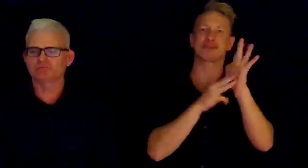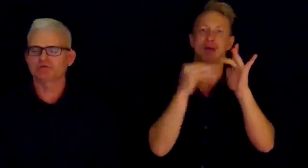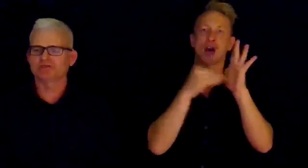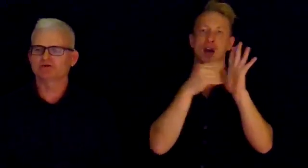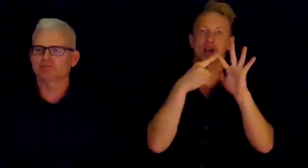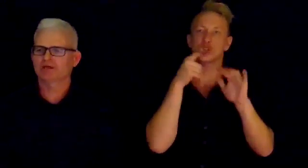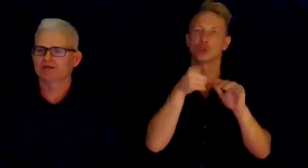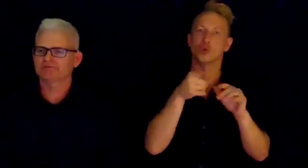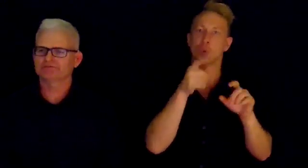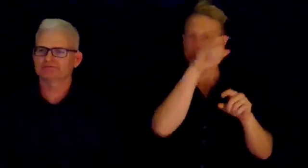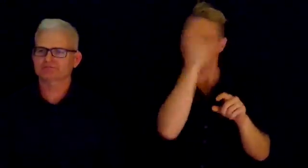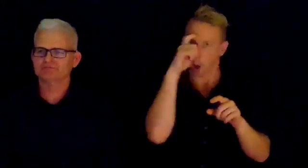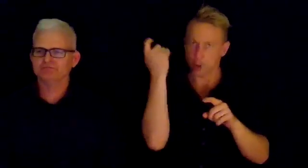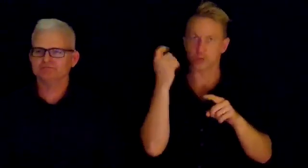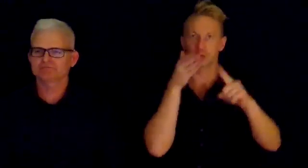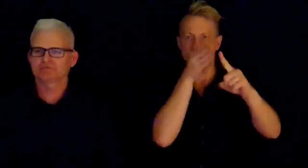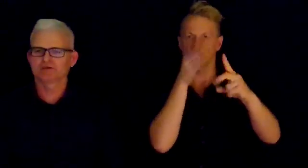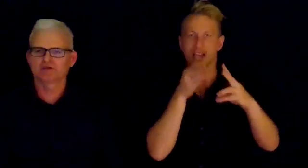that you will put in your plan.